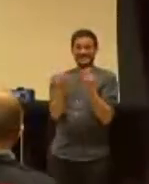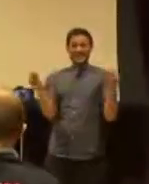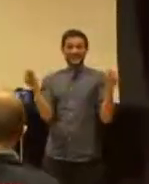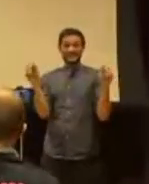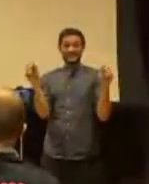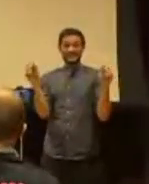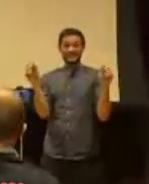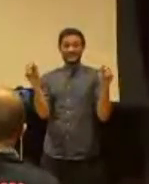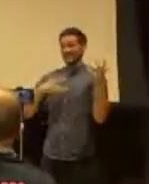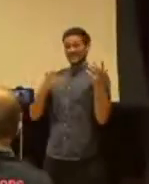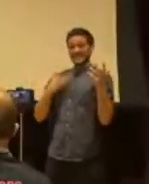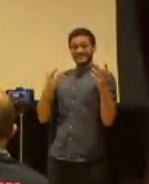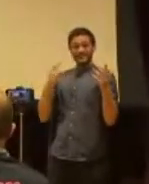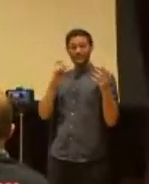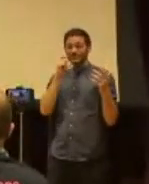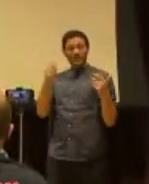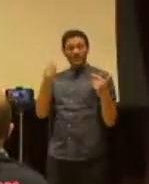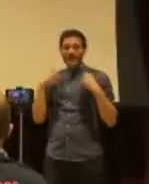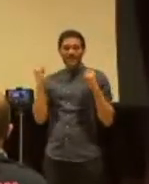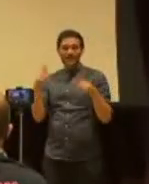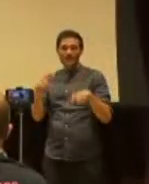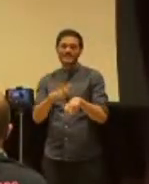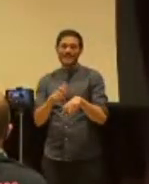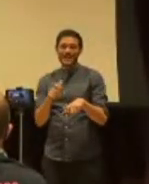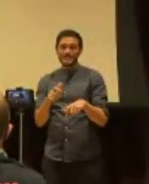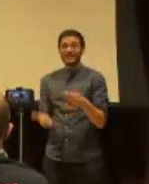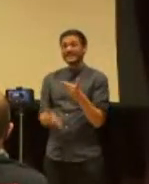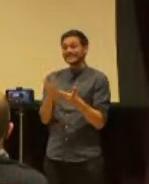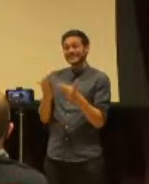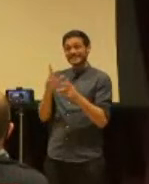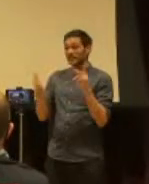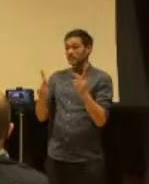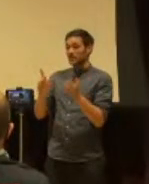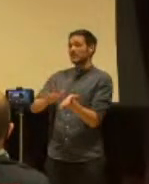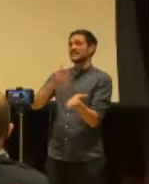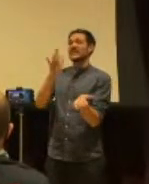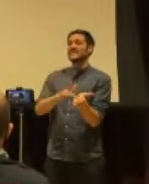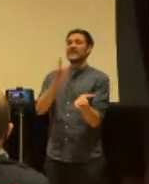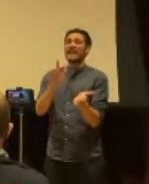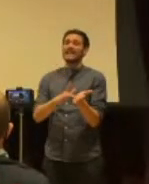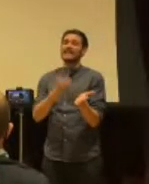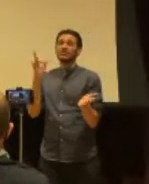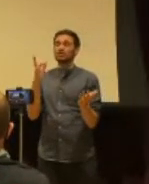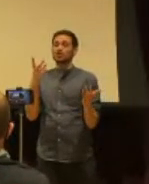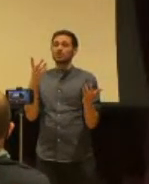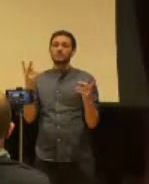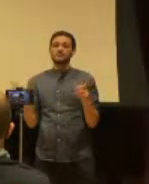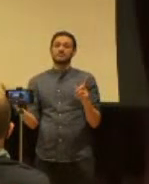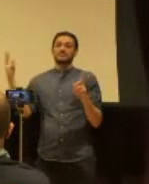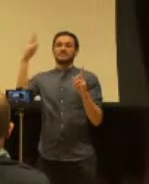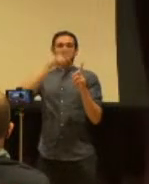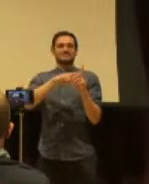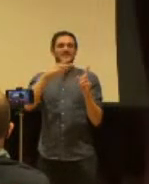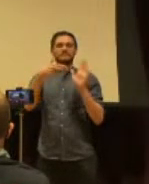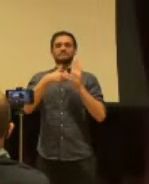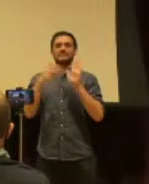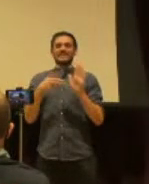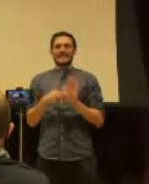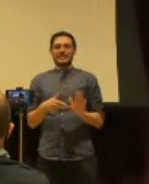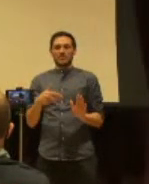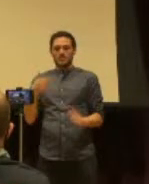people take advantage the ability to say, this is who I am and this is how people see